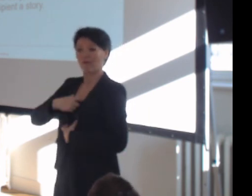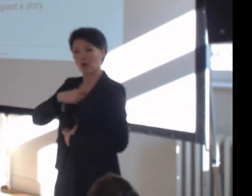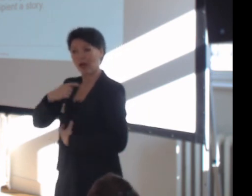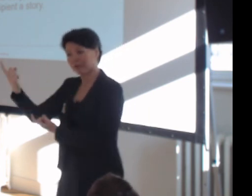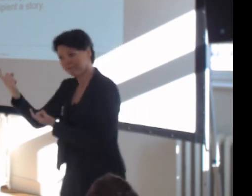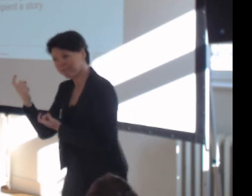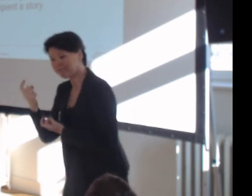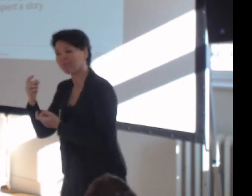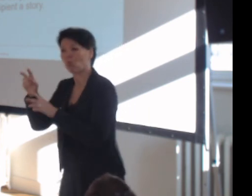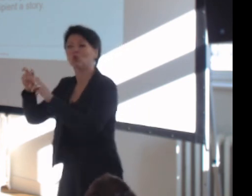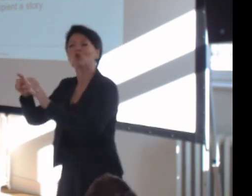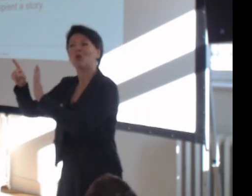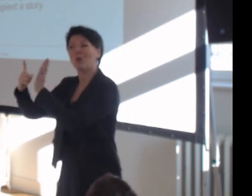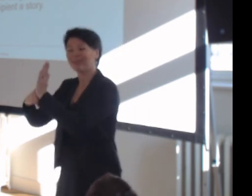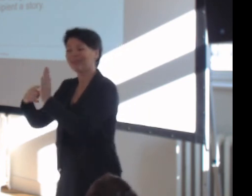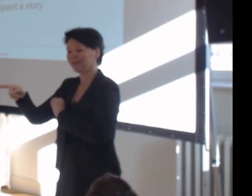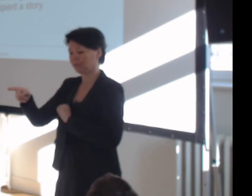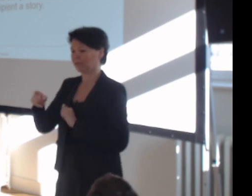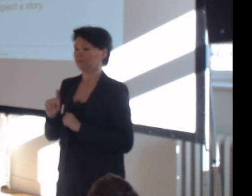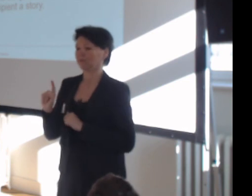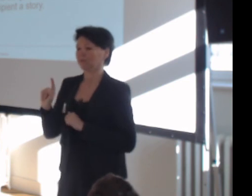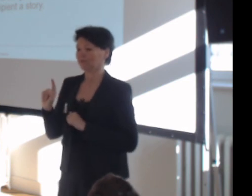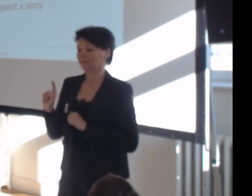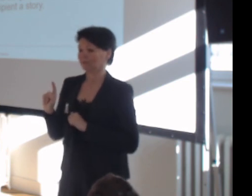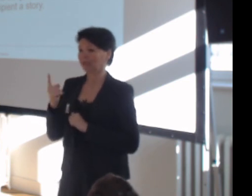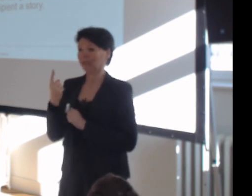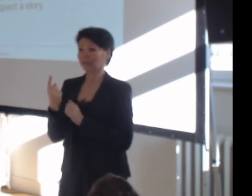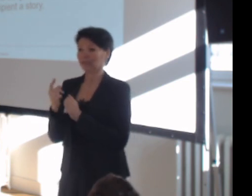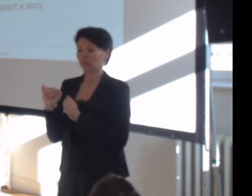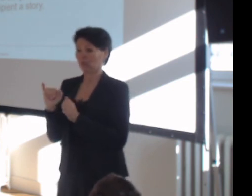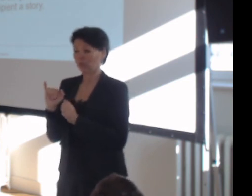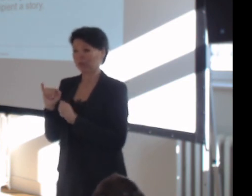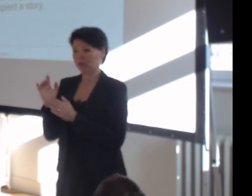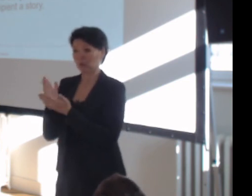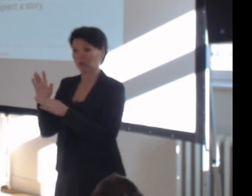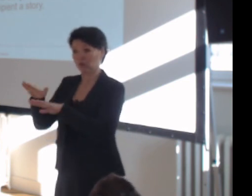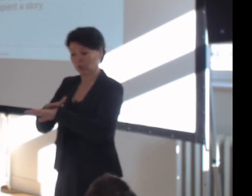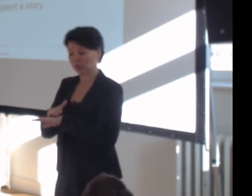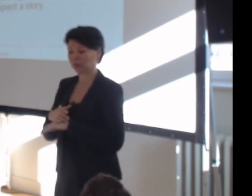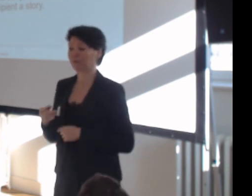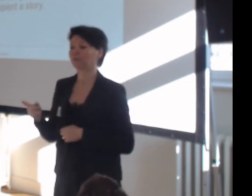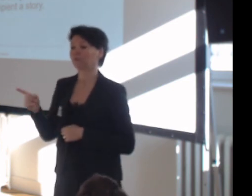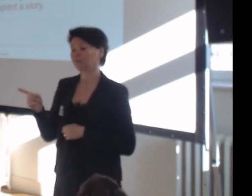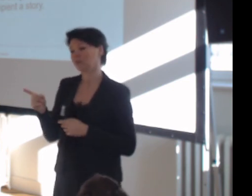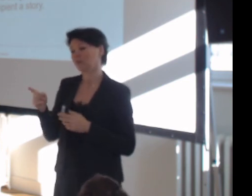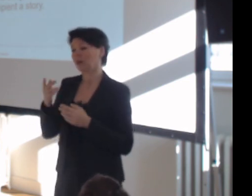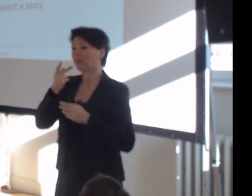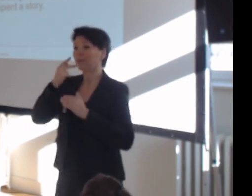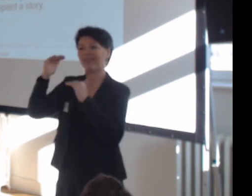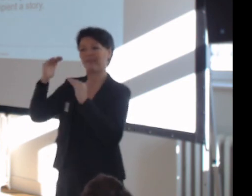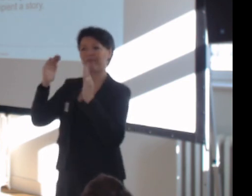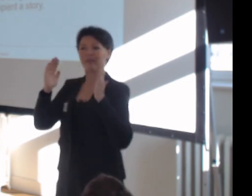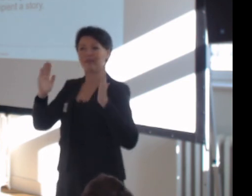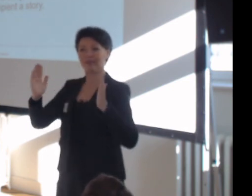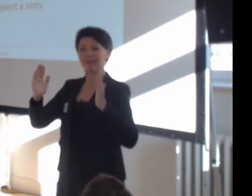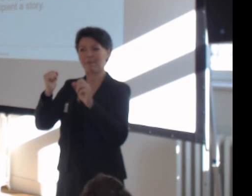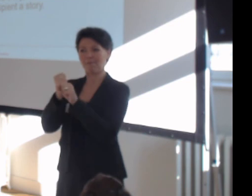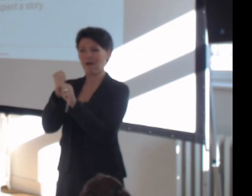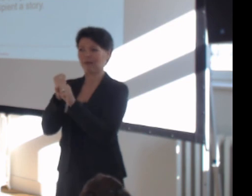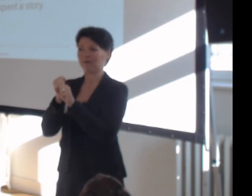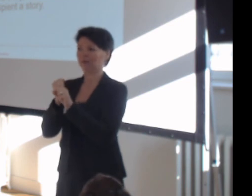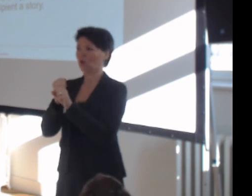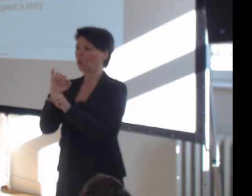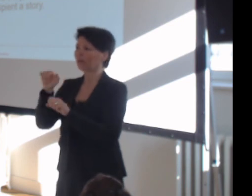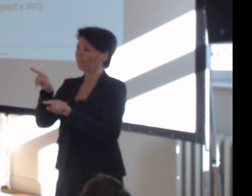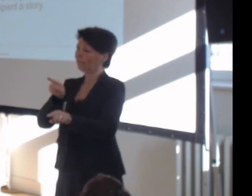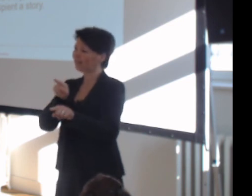for us. And one of the first things that this consultant did was to try and give us a definition of what a sign language book